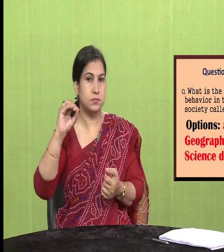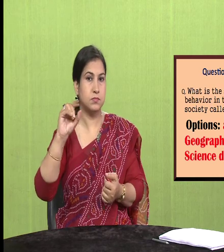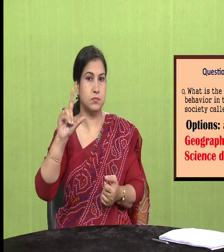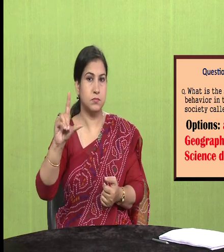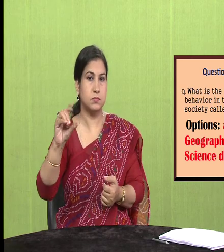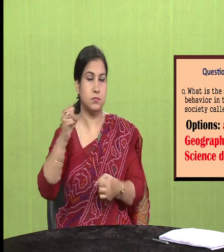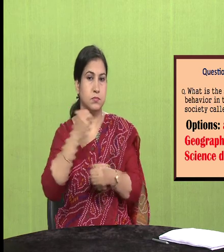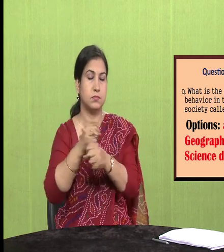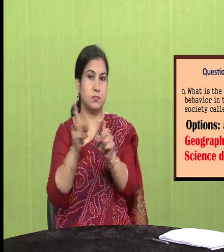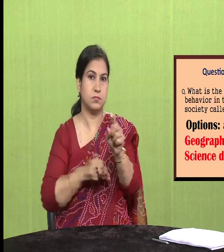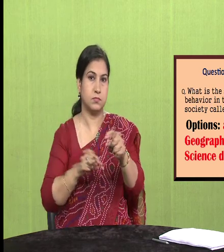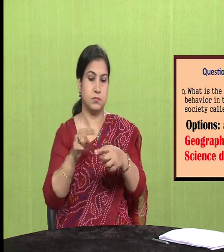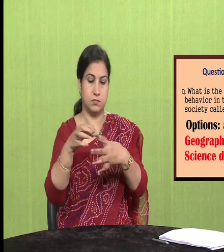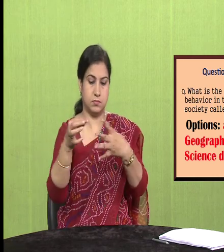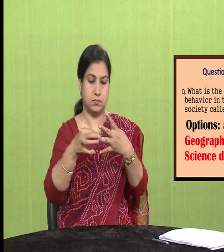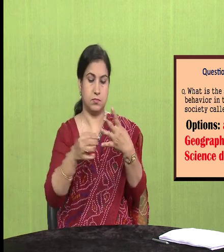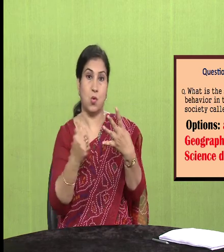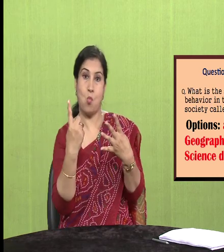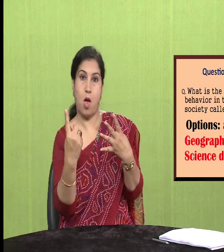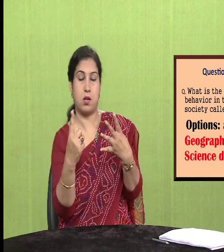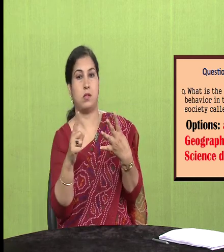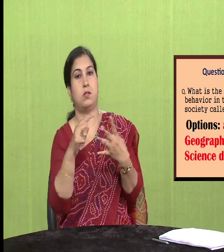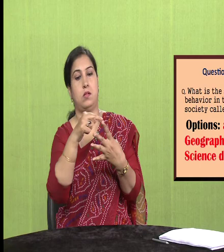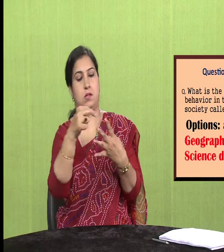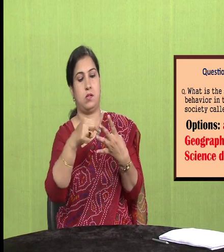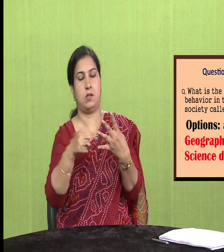You have to choose any one option.